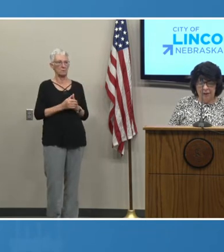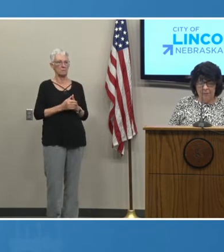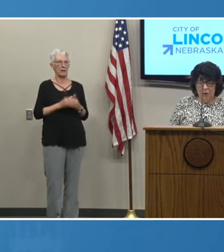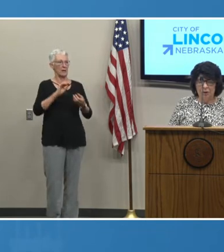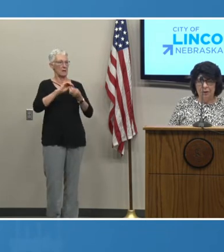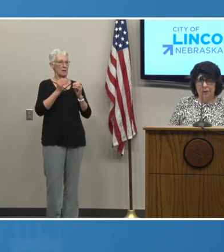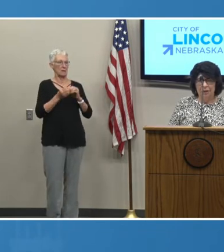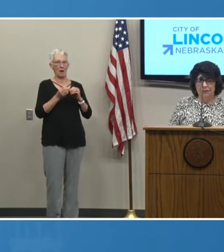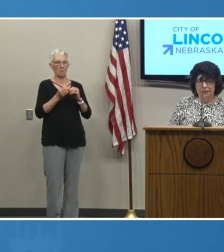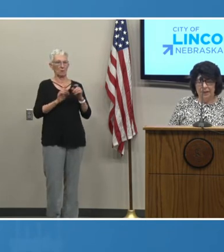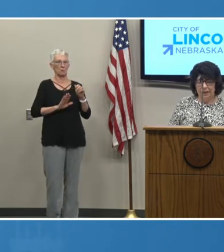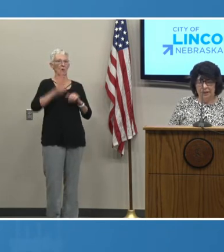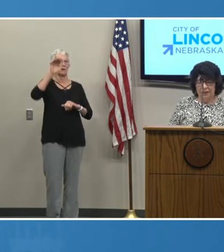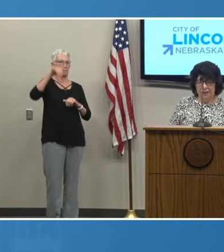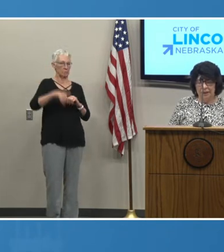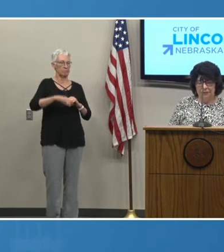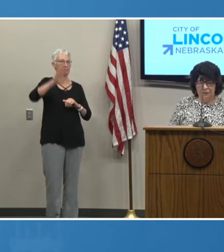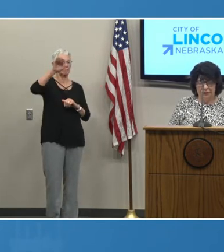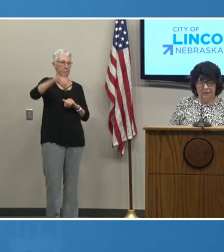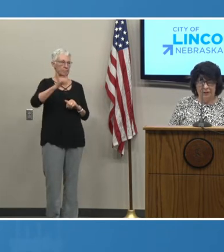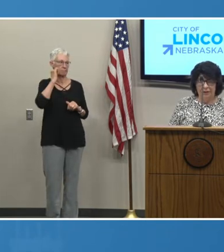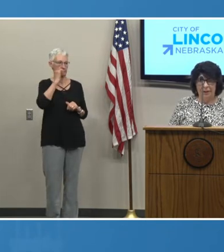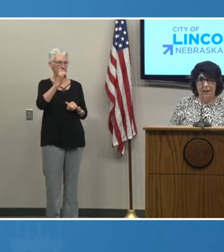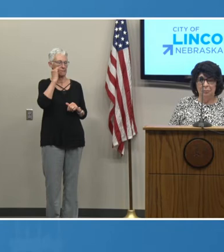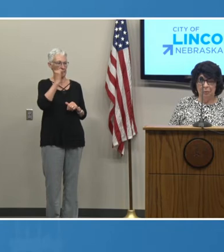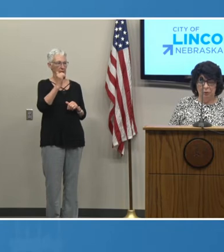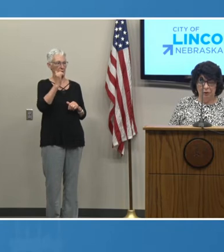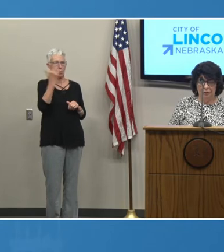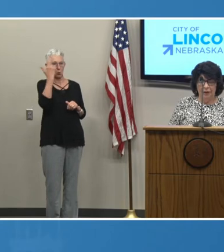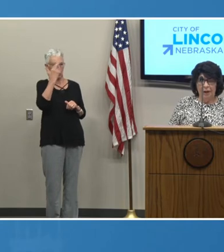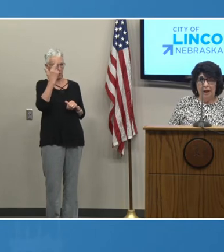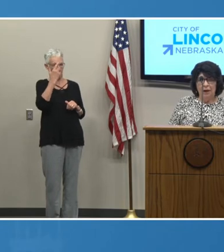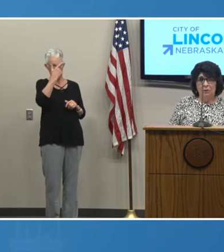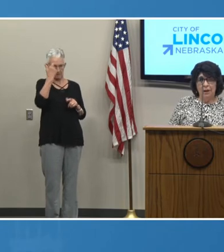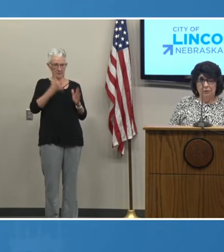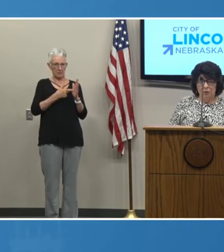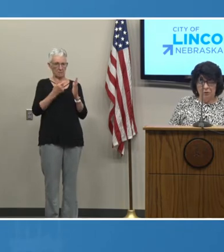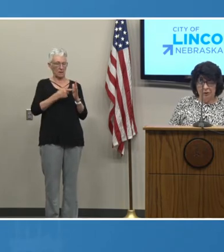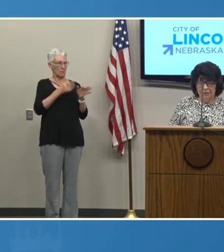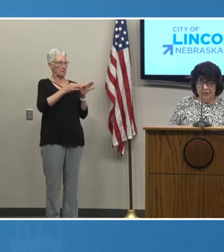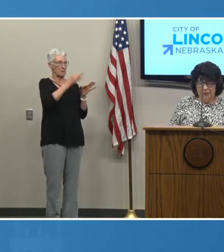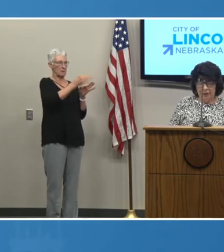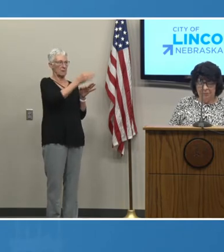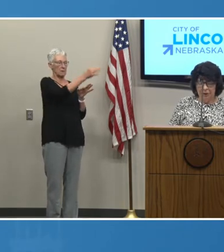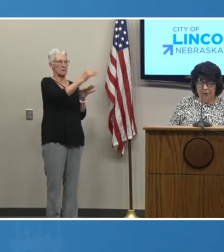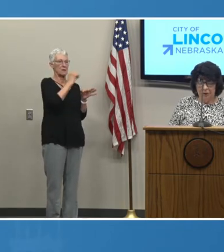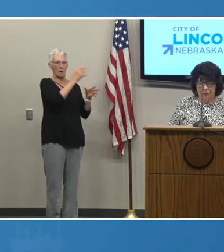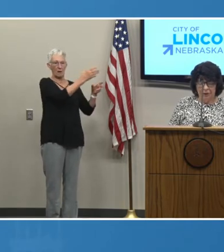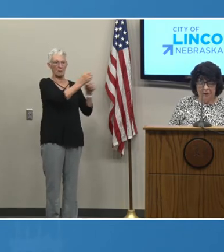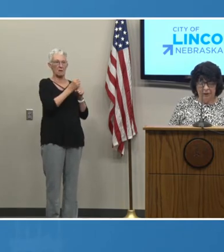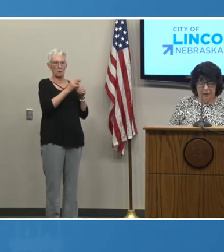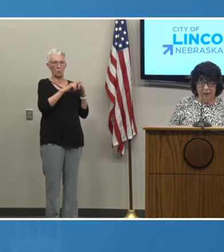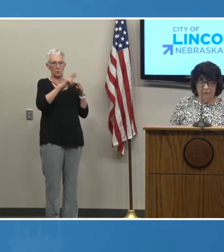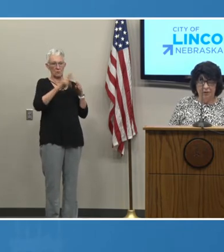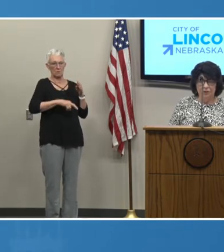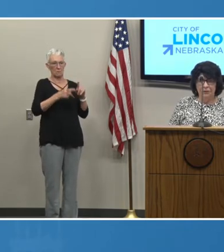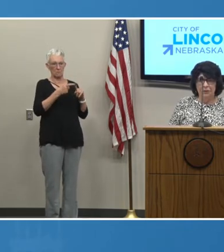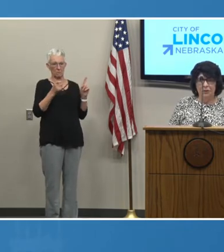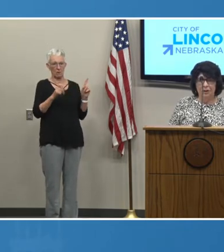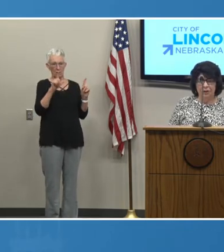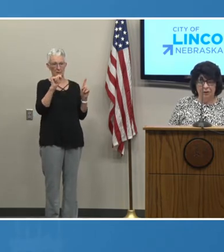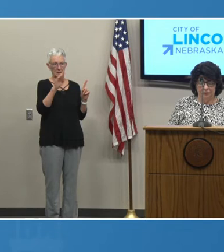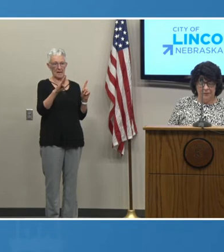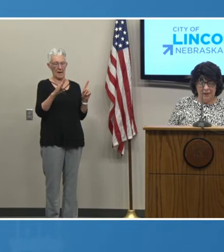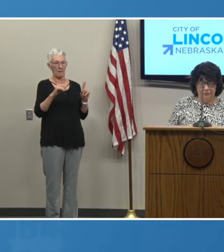from day to day, partly because of delays in receiving lab reports. However, over a 7-day period, we've had an average